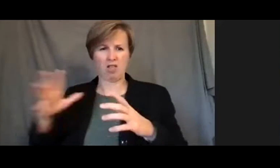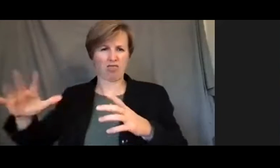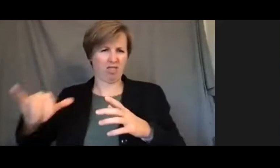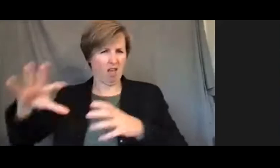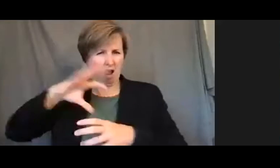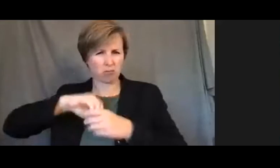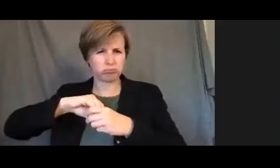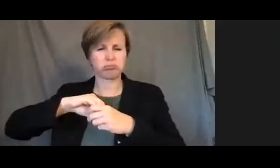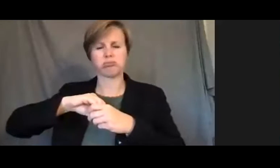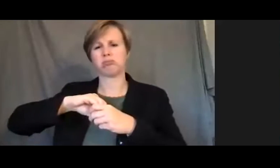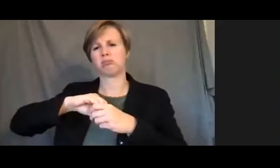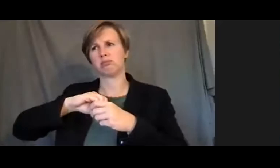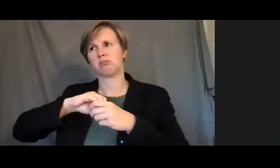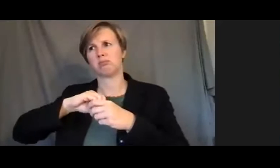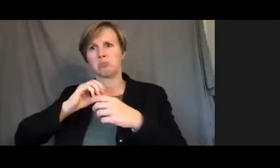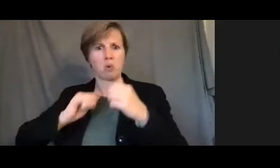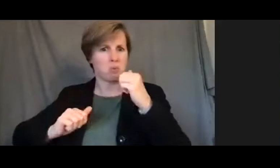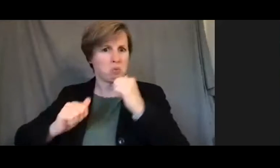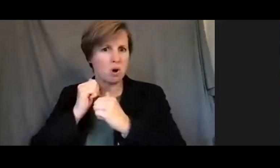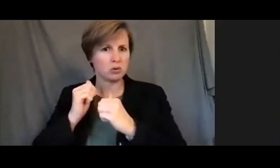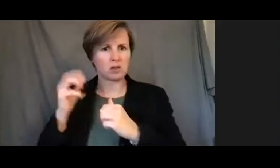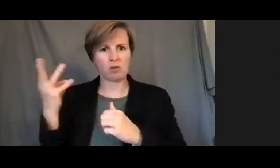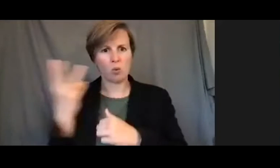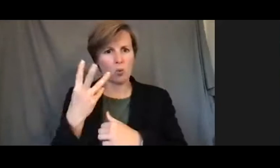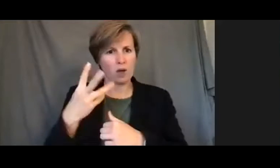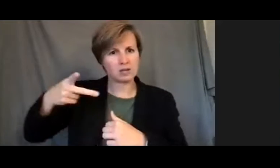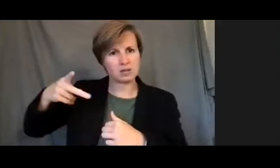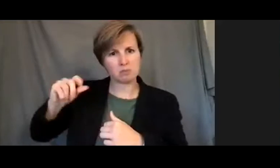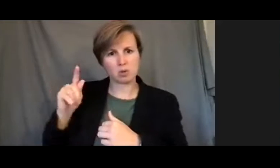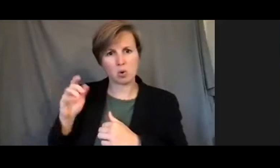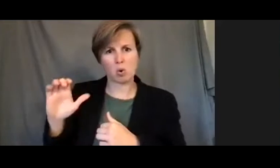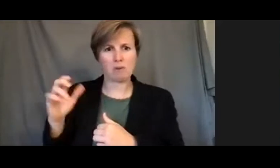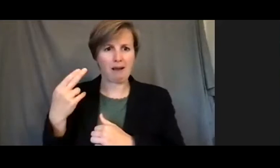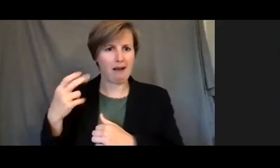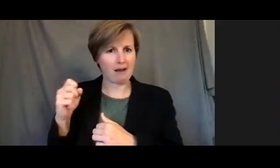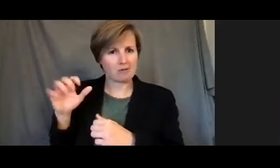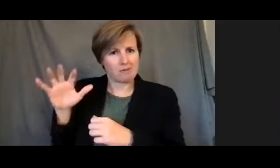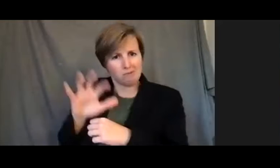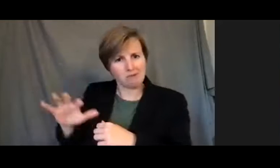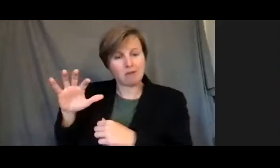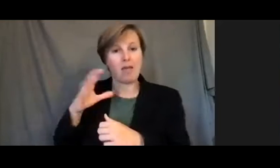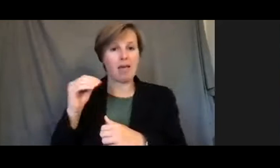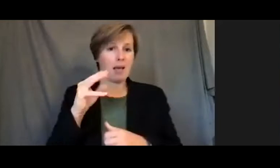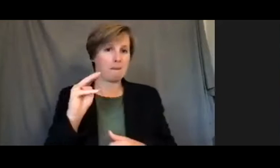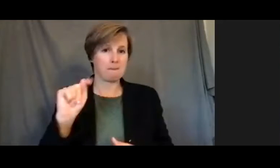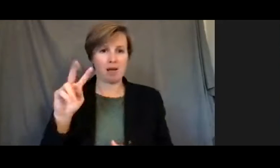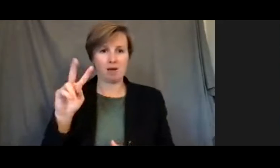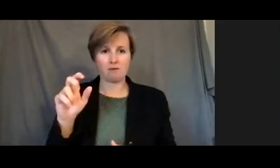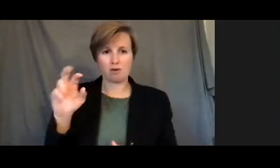pretty much majority of the West Potomac High School pyramid and the Mount Vernon High School pyramid, though there